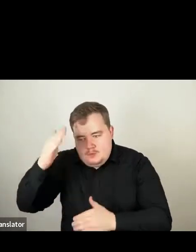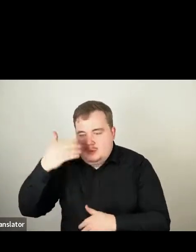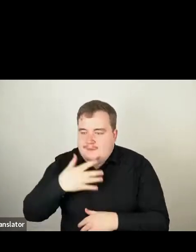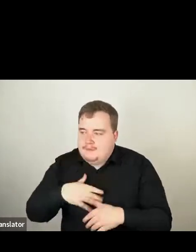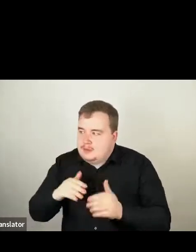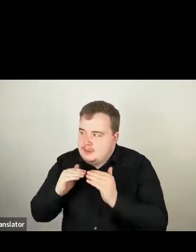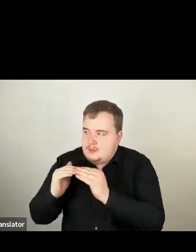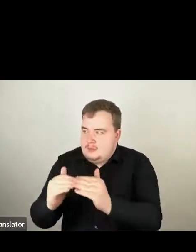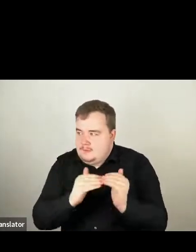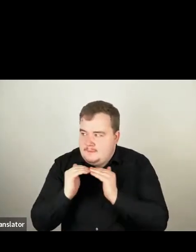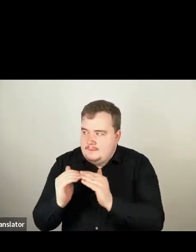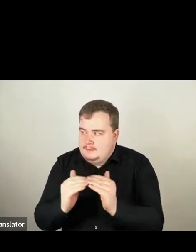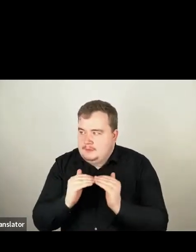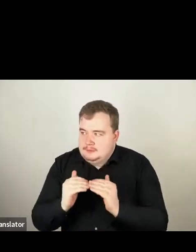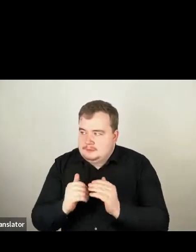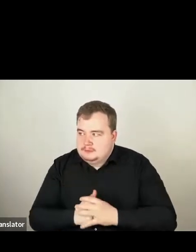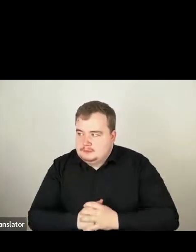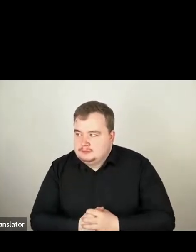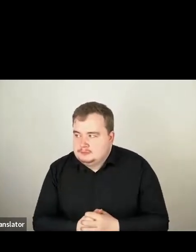And